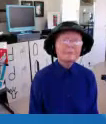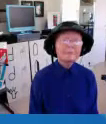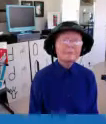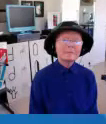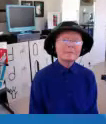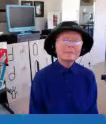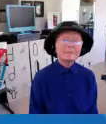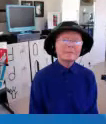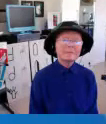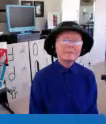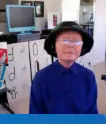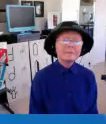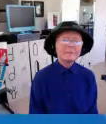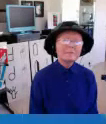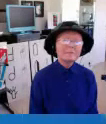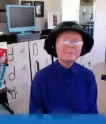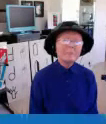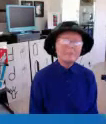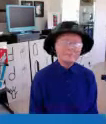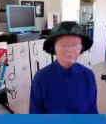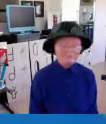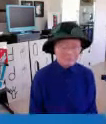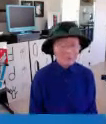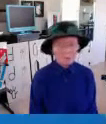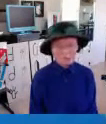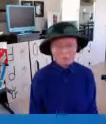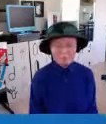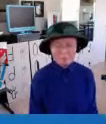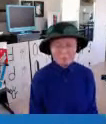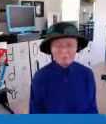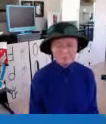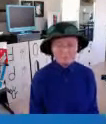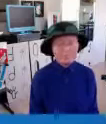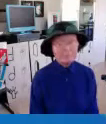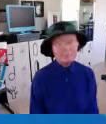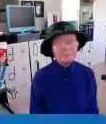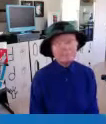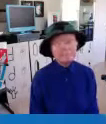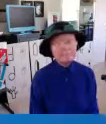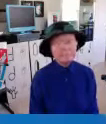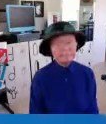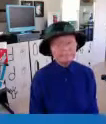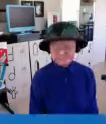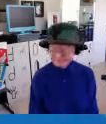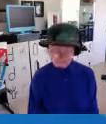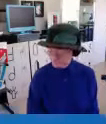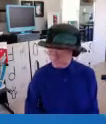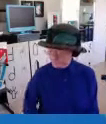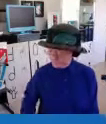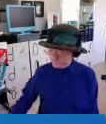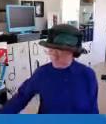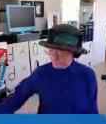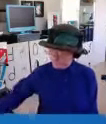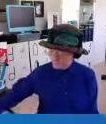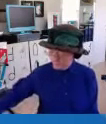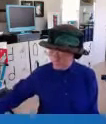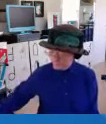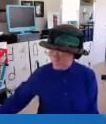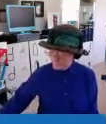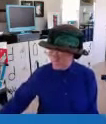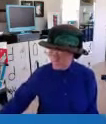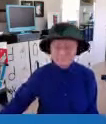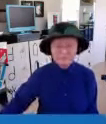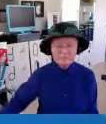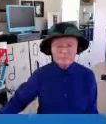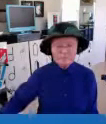better ability to differentiate senses of a word. And Kamusi is also trying to work with us. And finally,